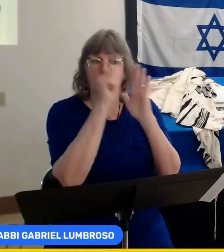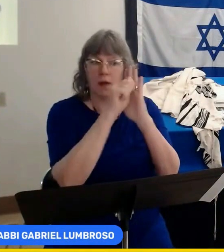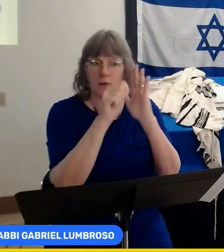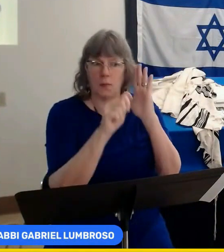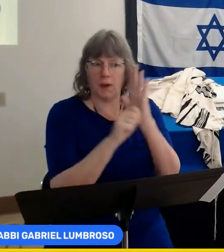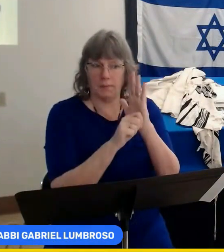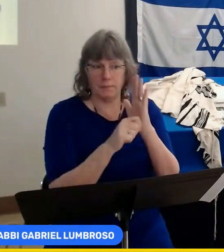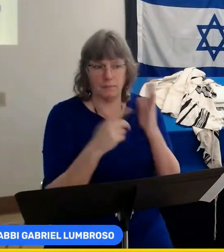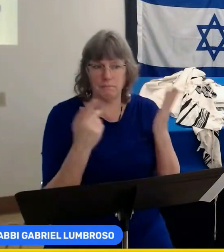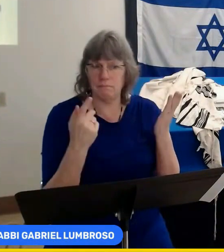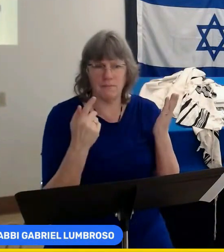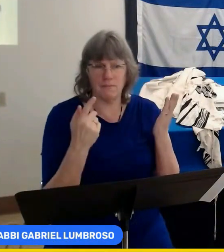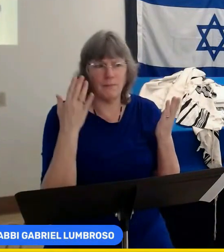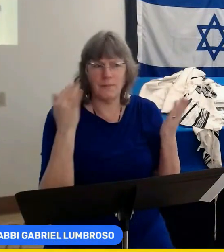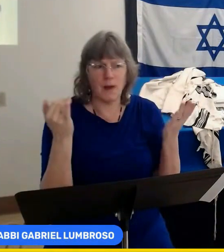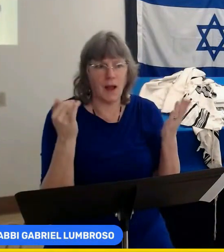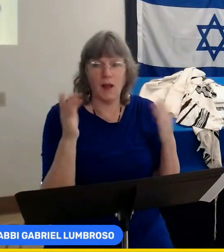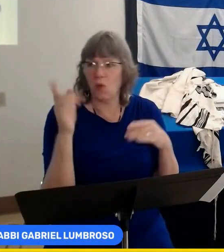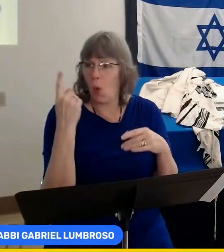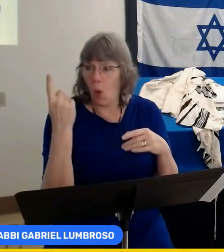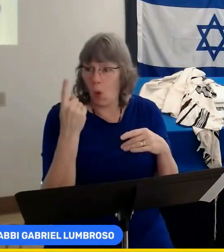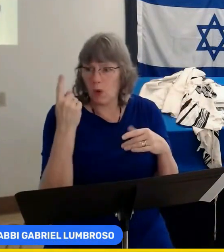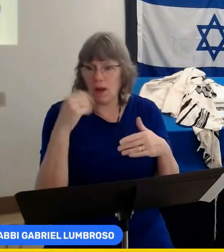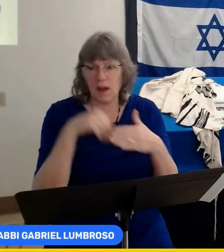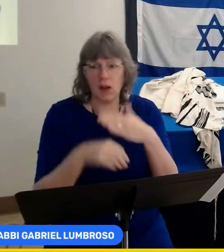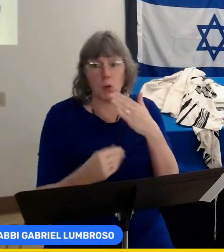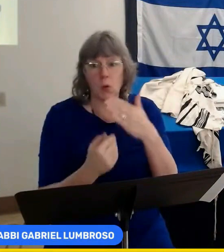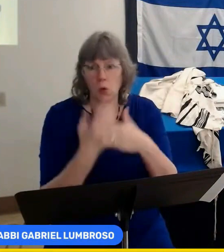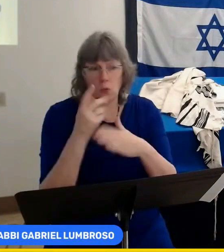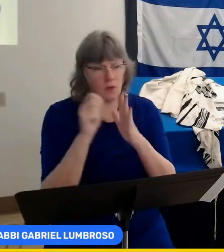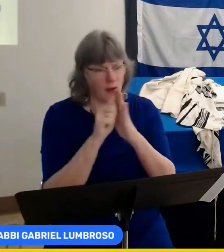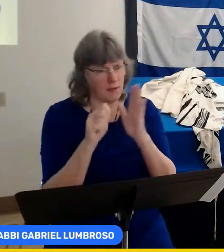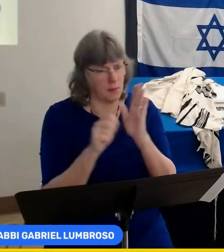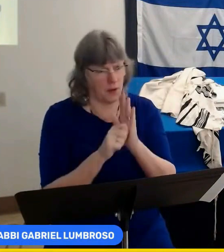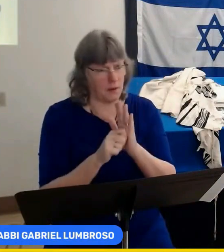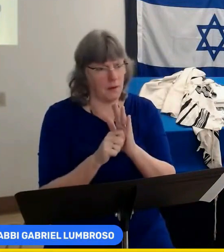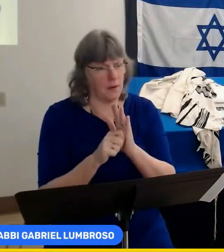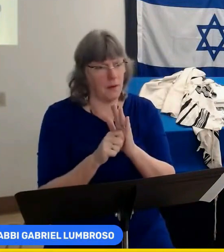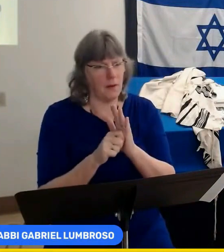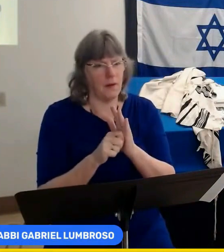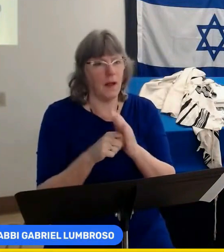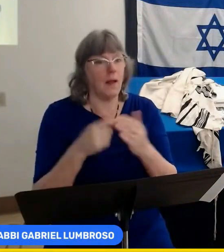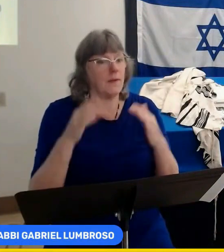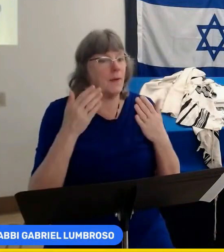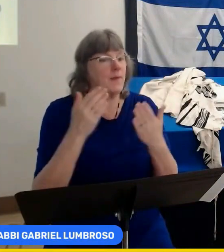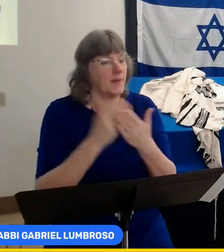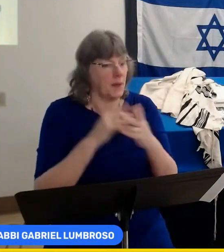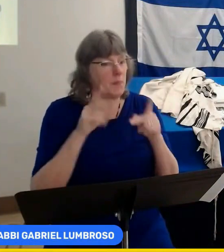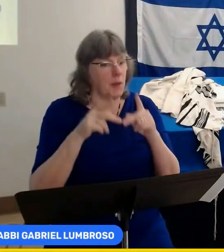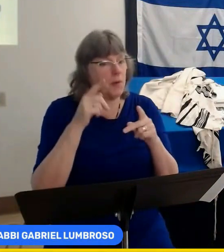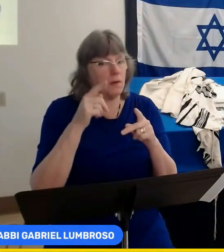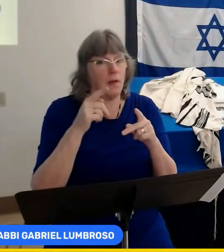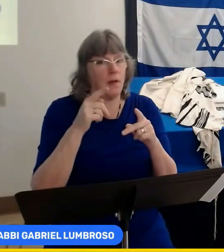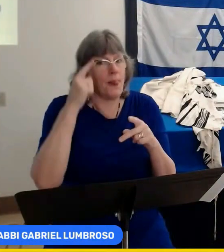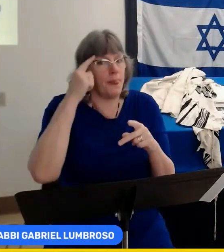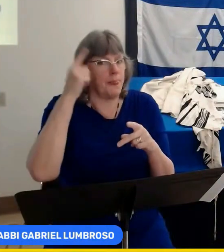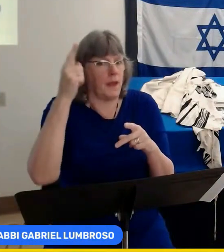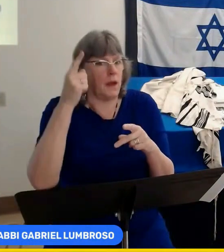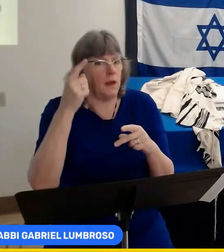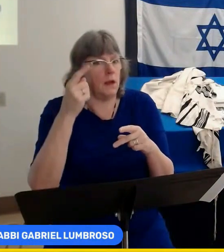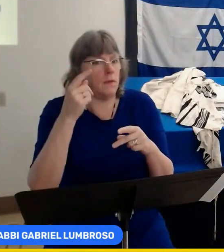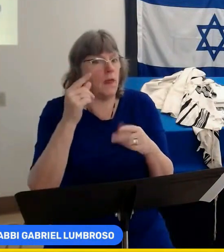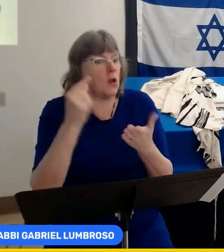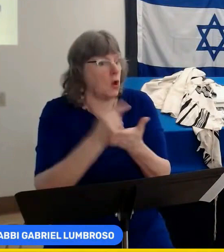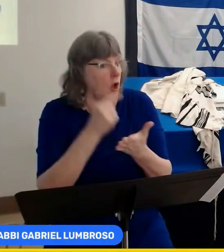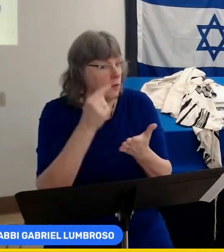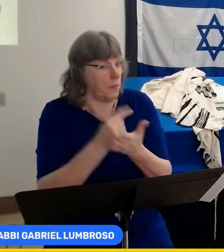The word gospel only appears in the New Testament. So this leads people to erroneously believe that the gospel is something